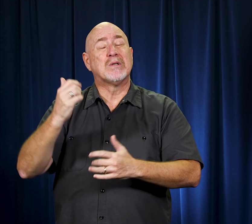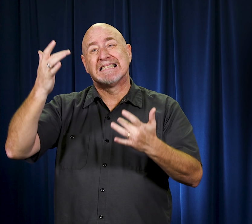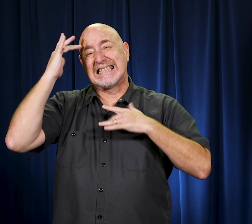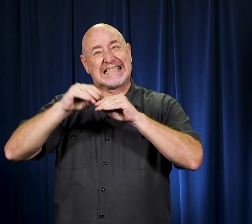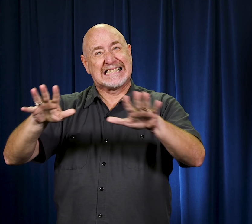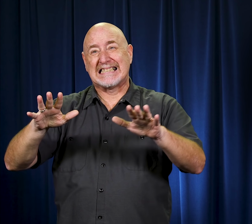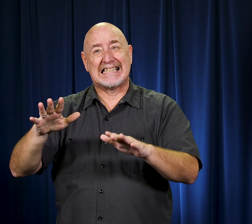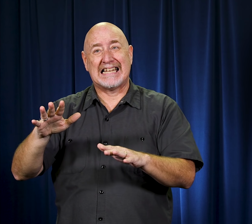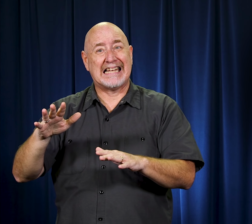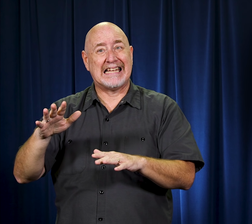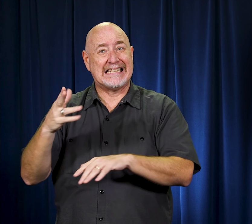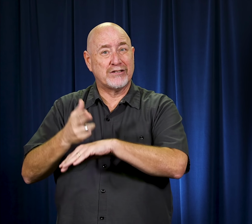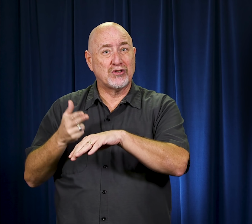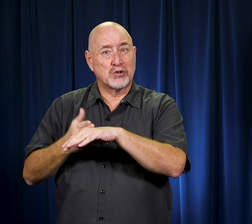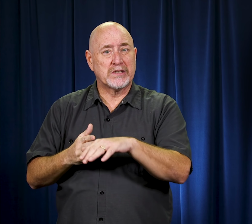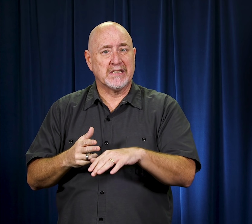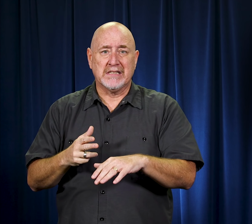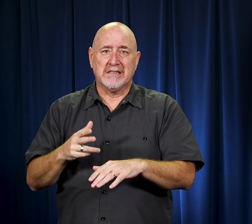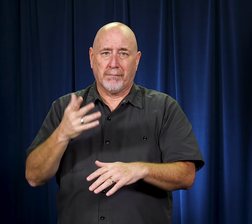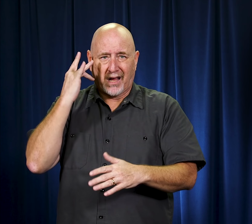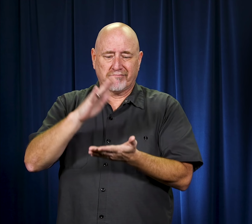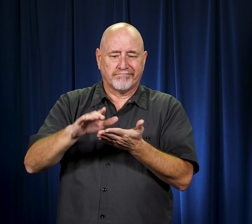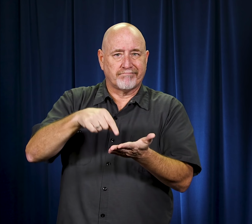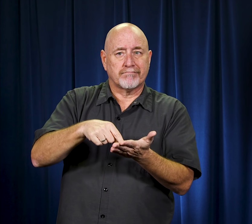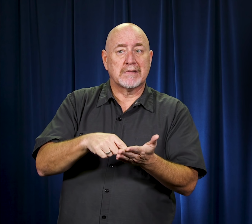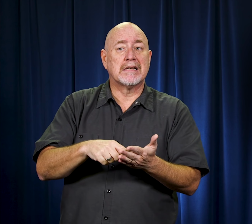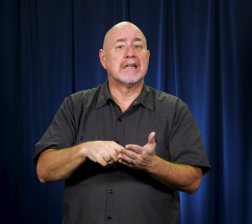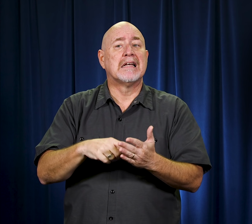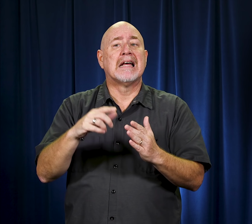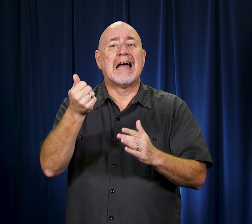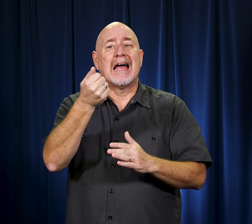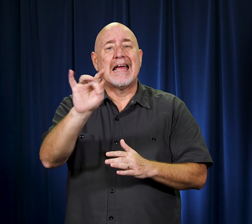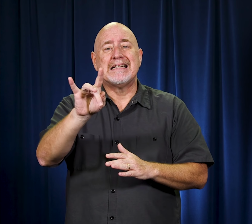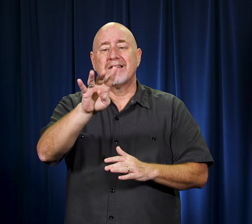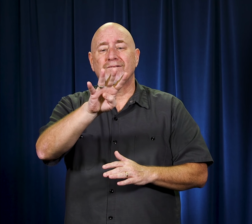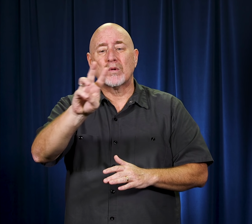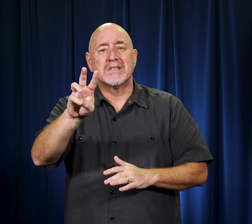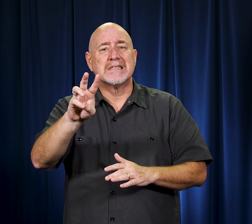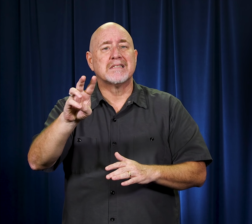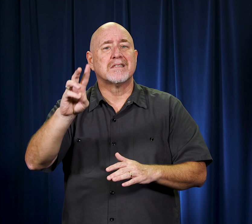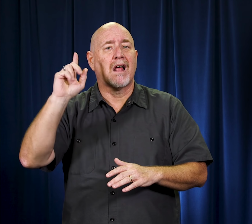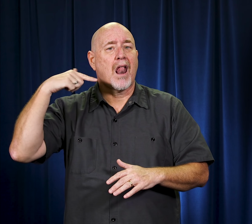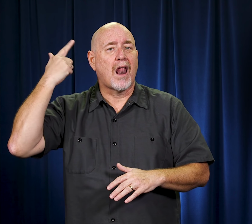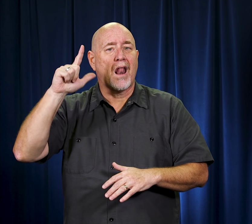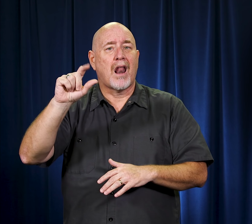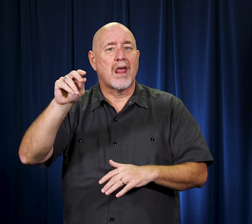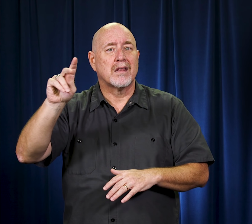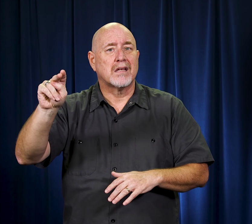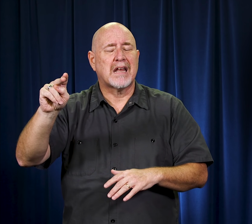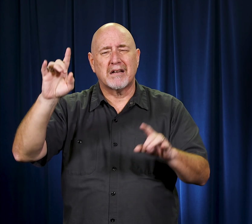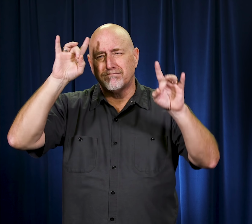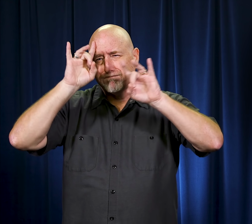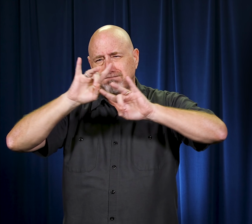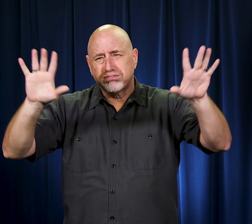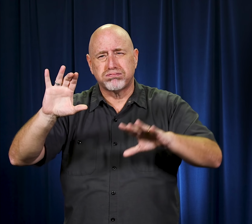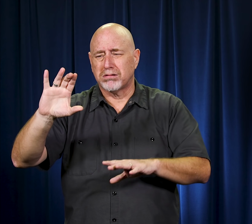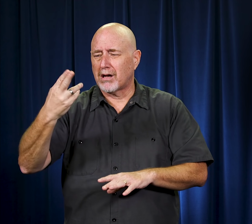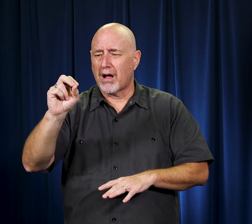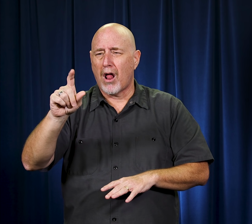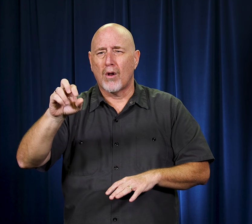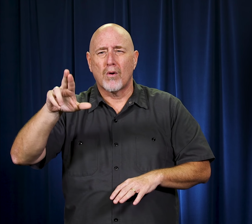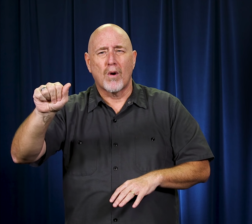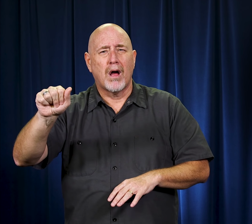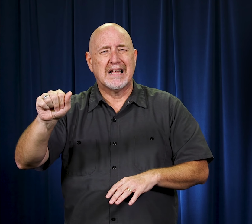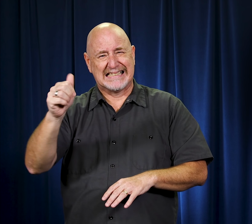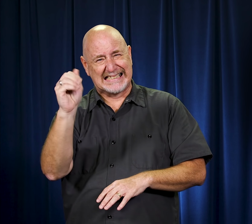improper sanitation practices. In 1846, the city of London had a terrible cholera epidemic.